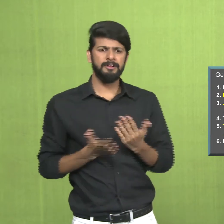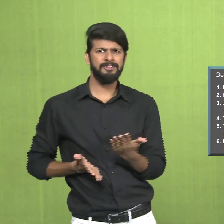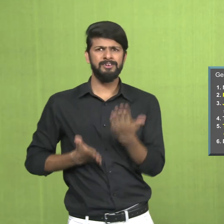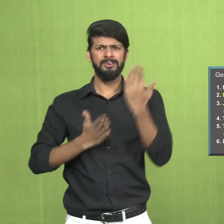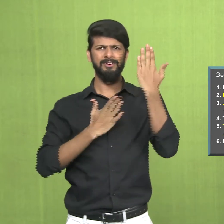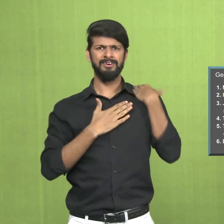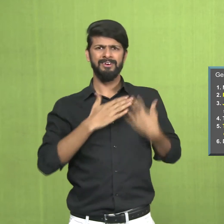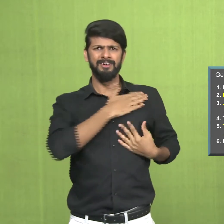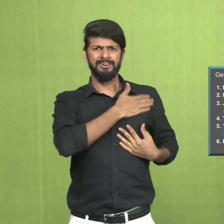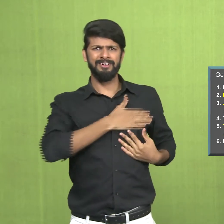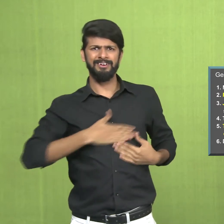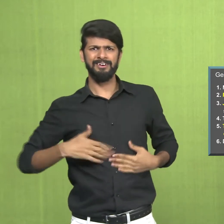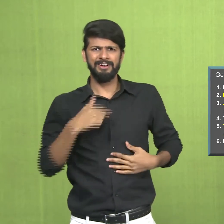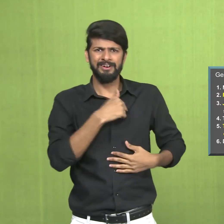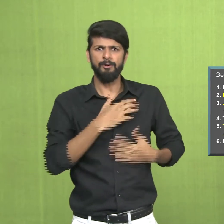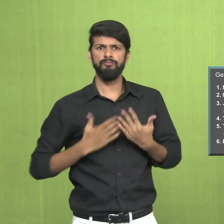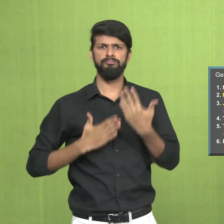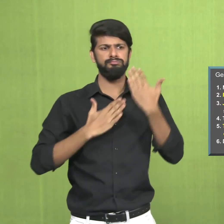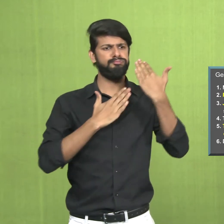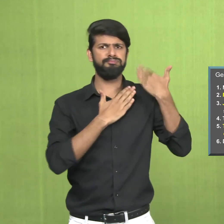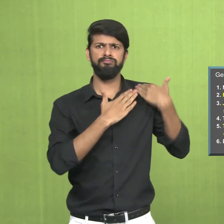The priest is also wearing a shawl on his left shoulder.